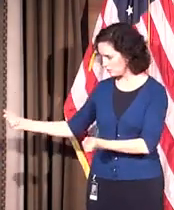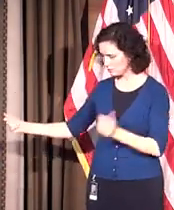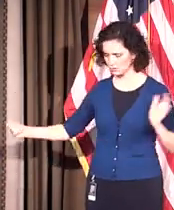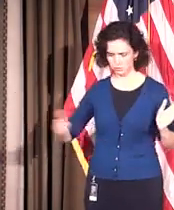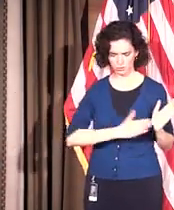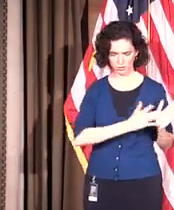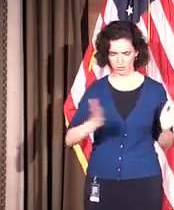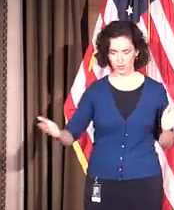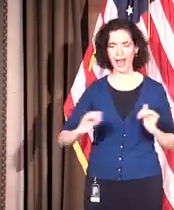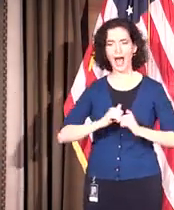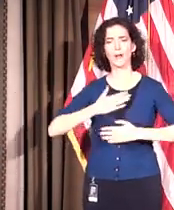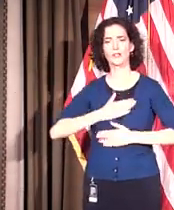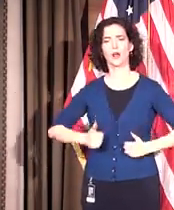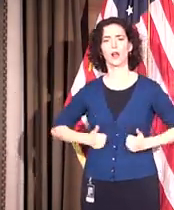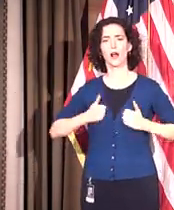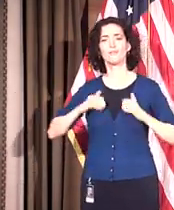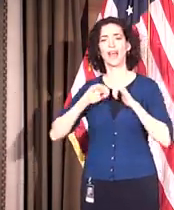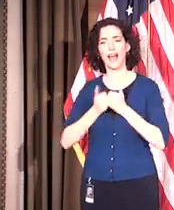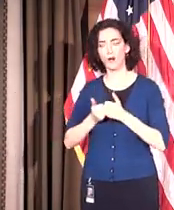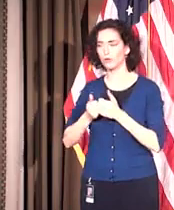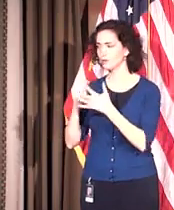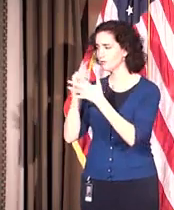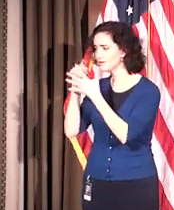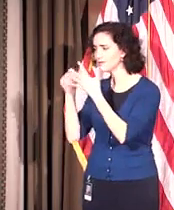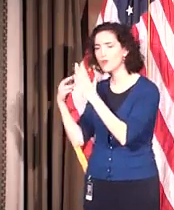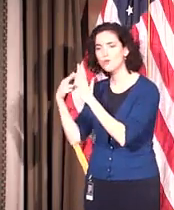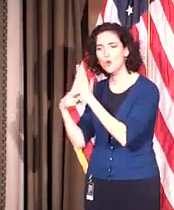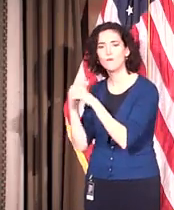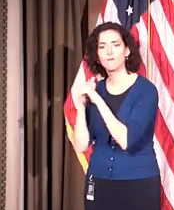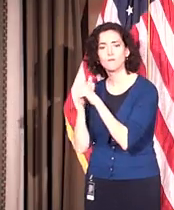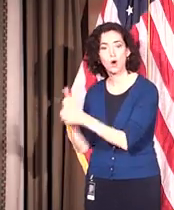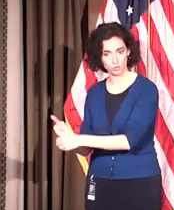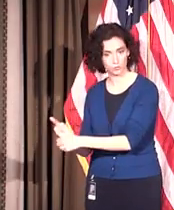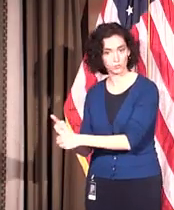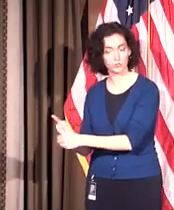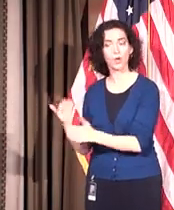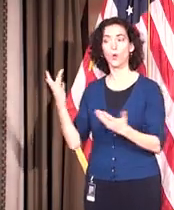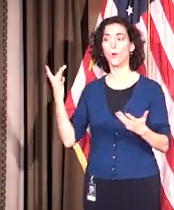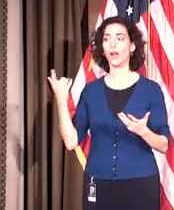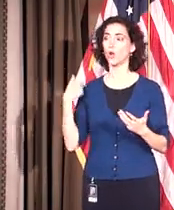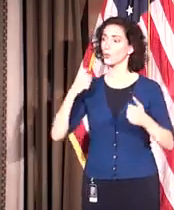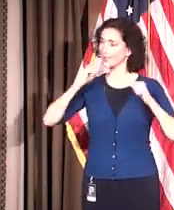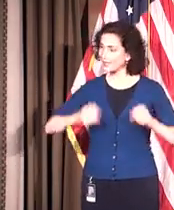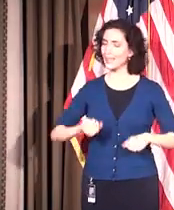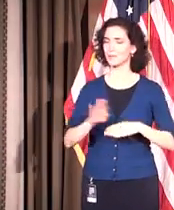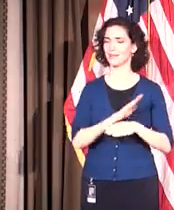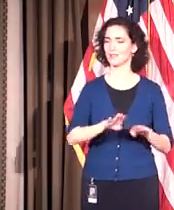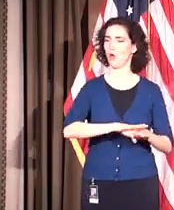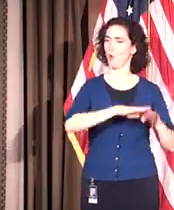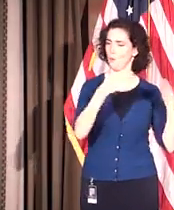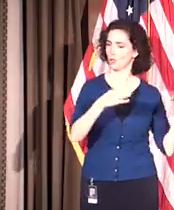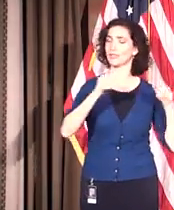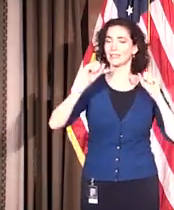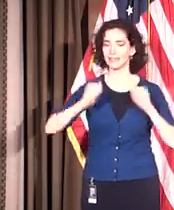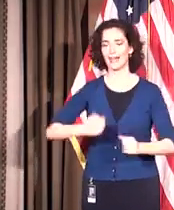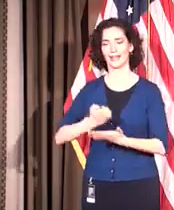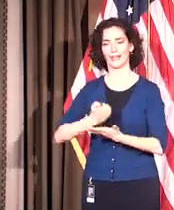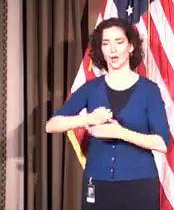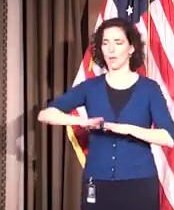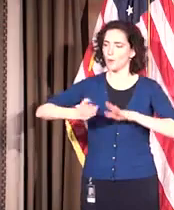by doing these things. Because we can have our businesses open and our economy